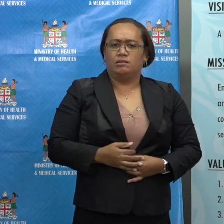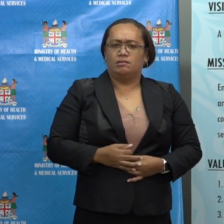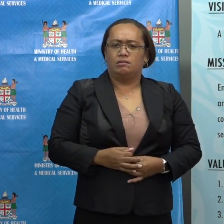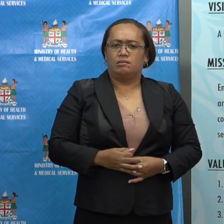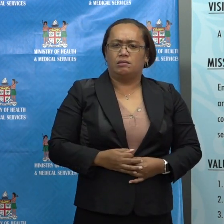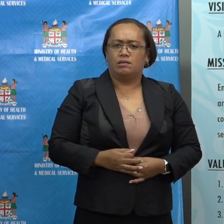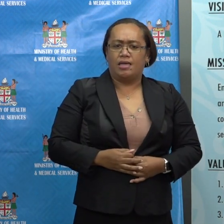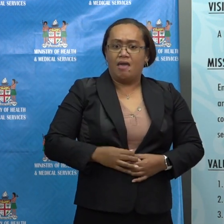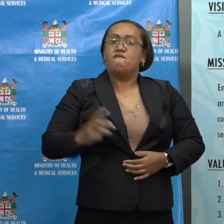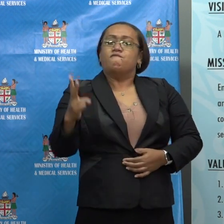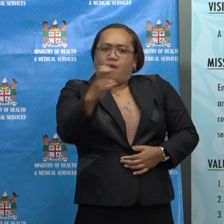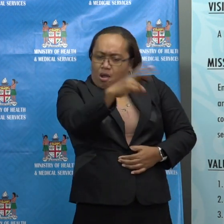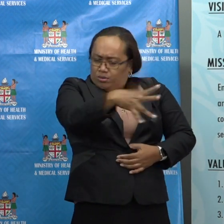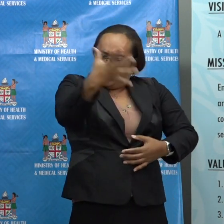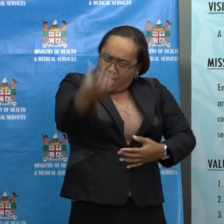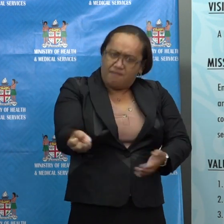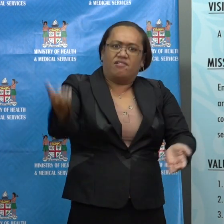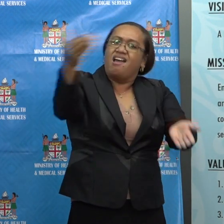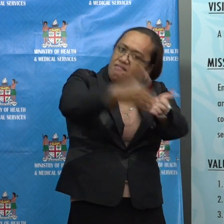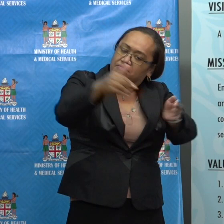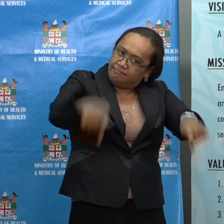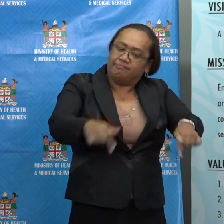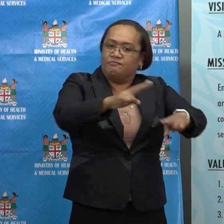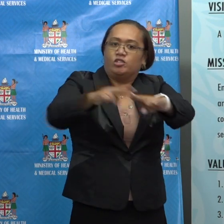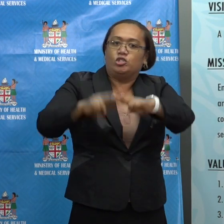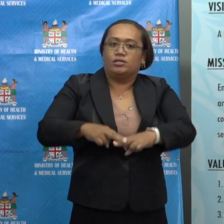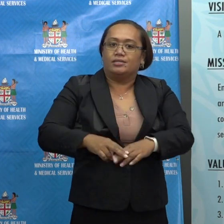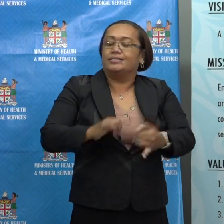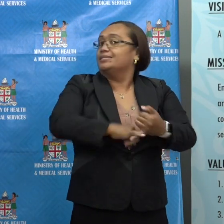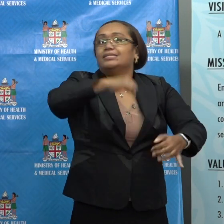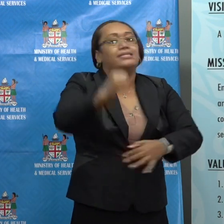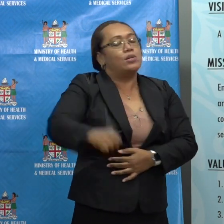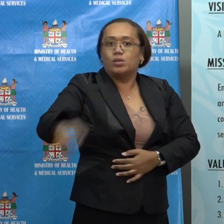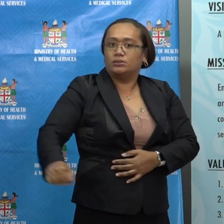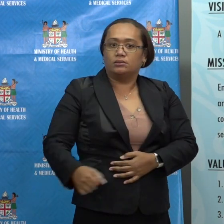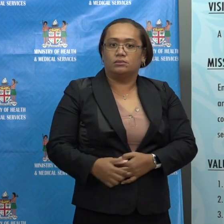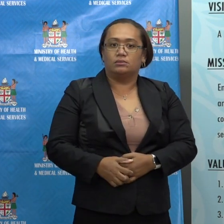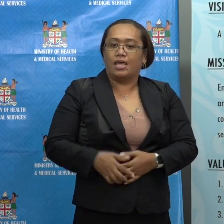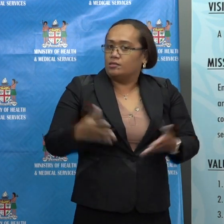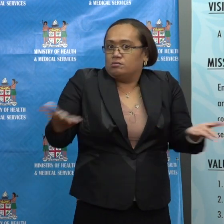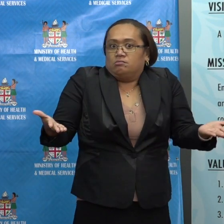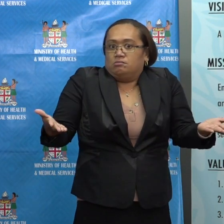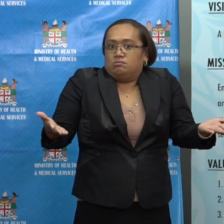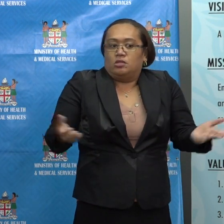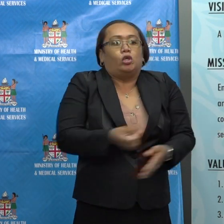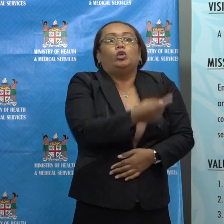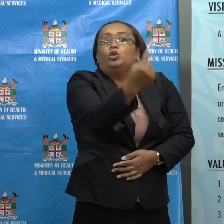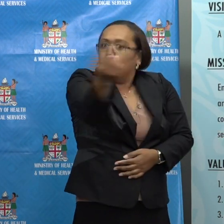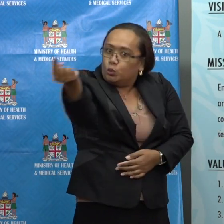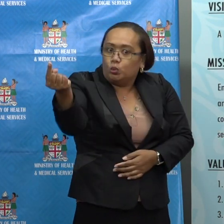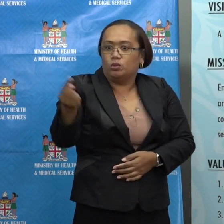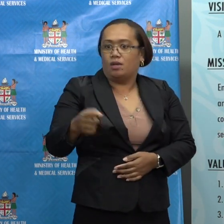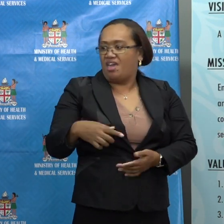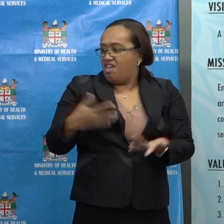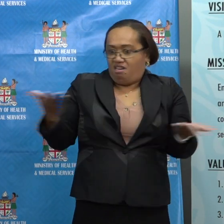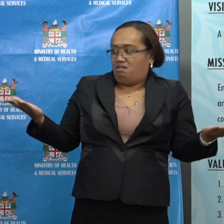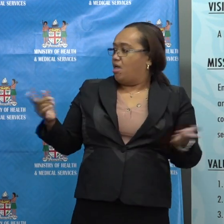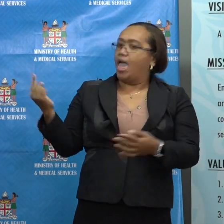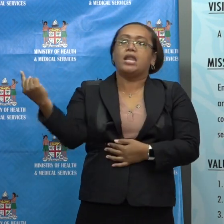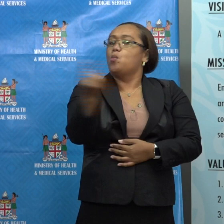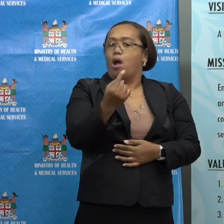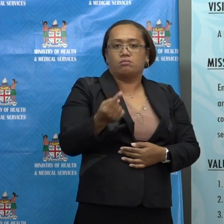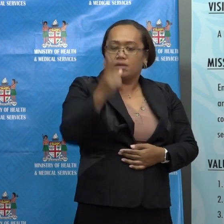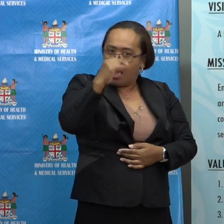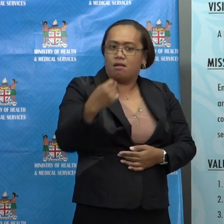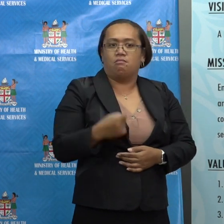The virus is here. It is serious. Anyone, anywhere could be a carrier. If people follow the